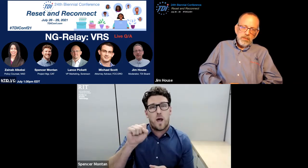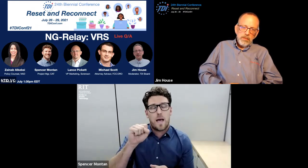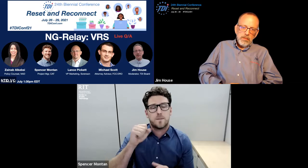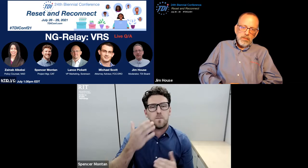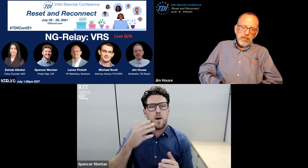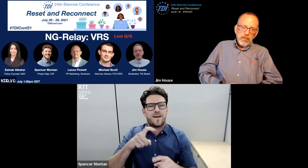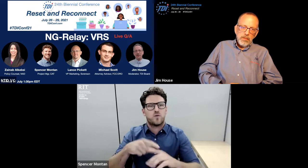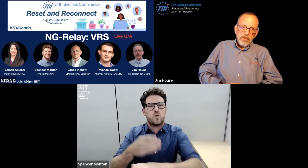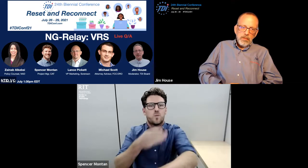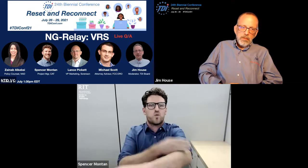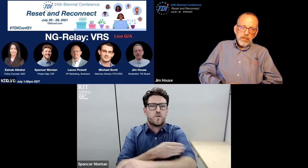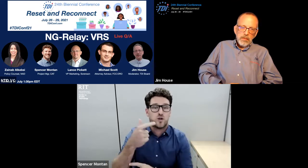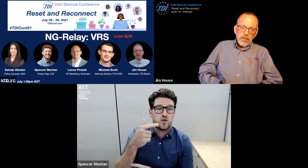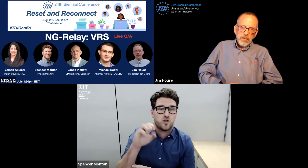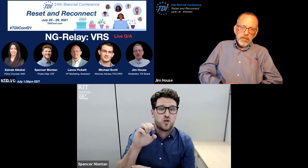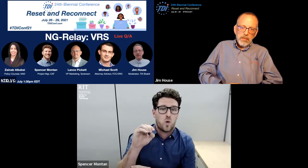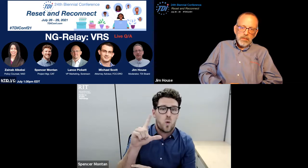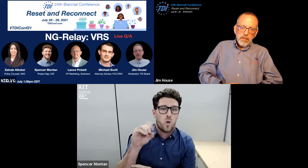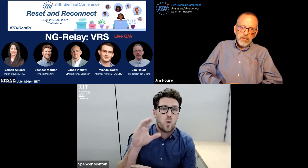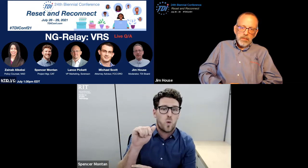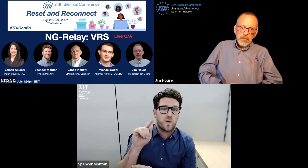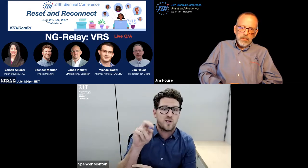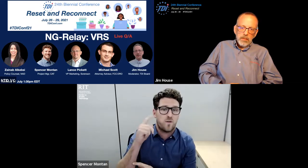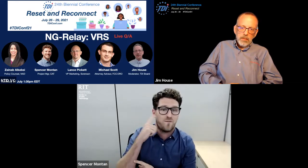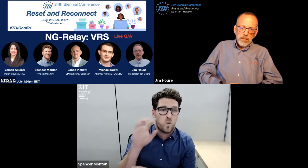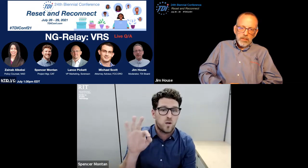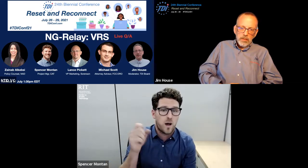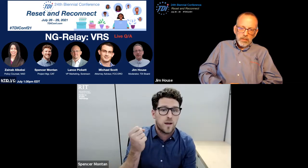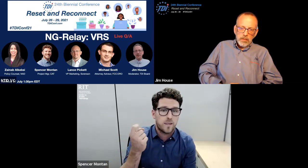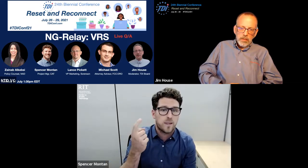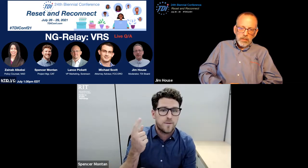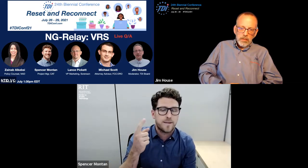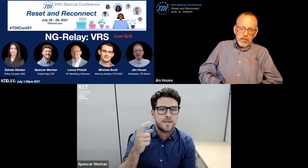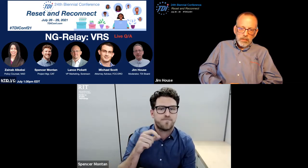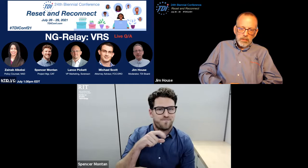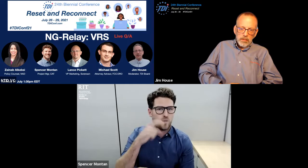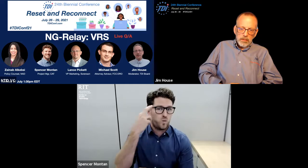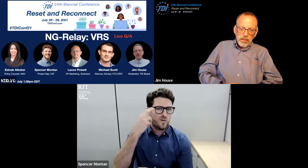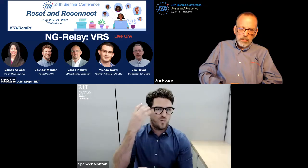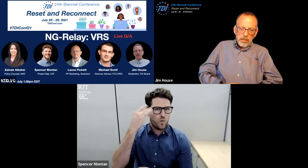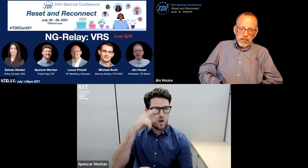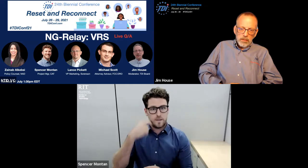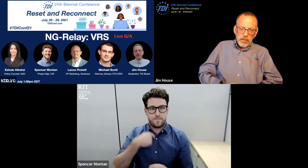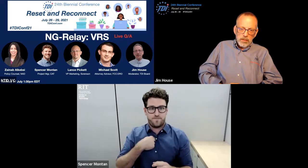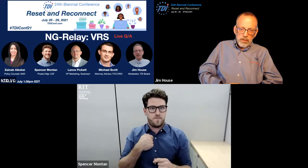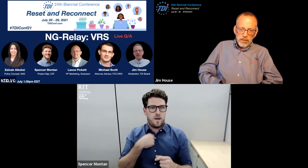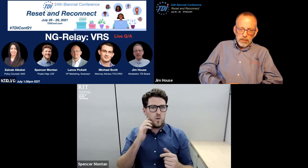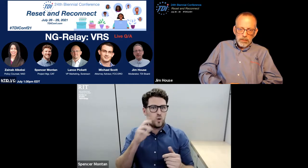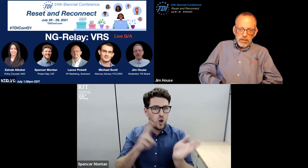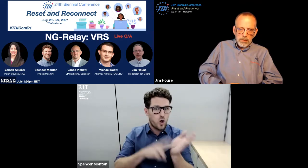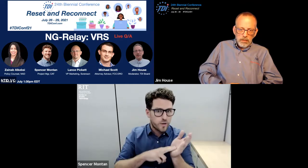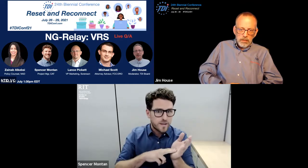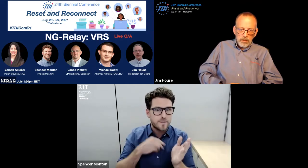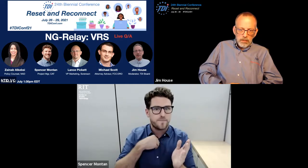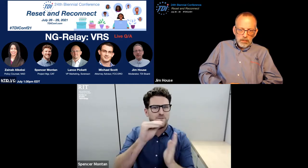And I think the perfect vision of a VRS is probably to improve the geolocation for 911. The